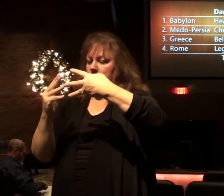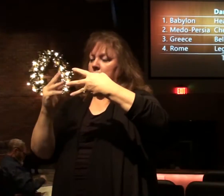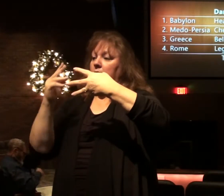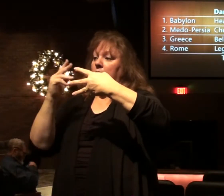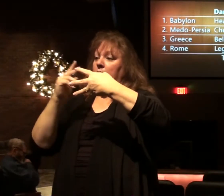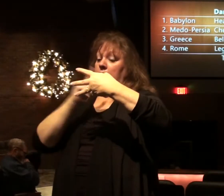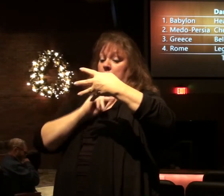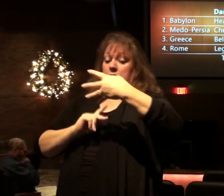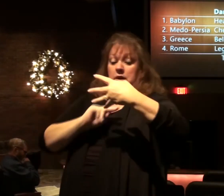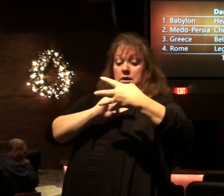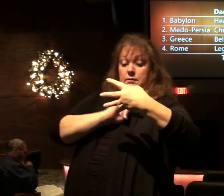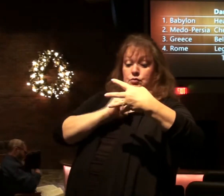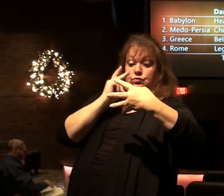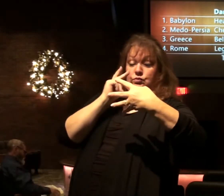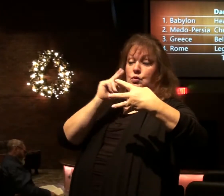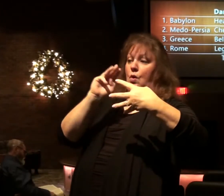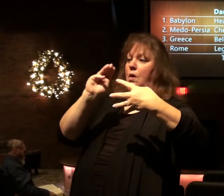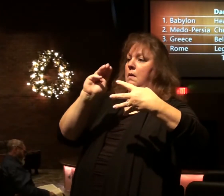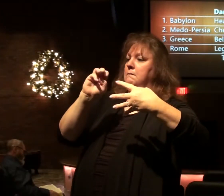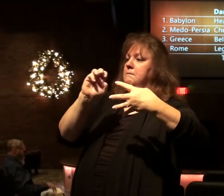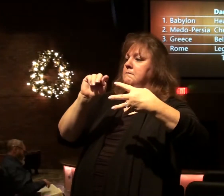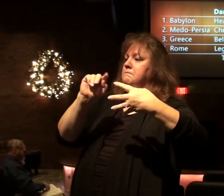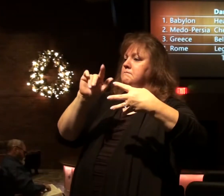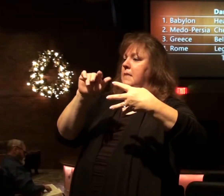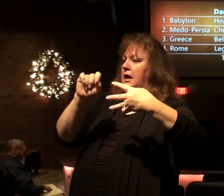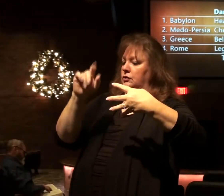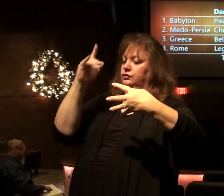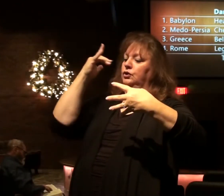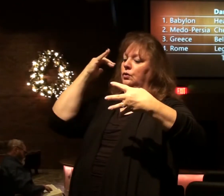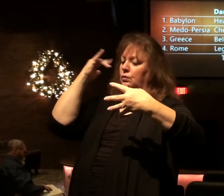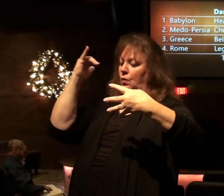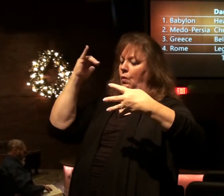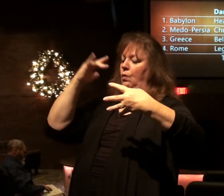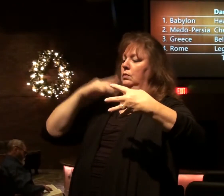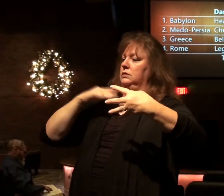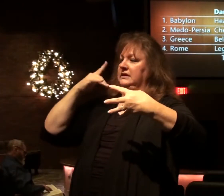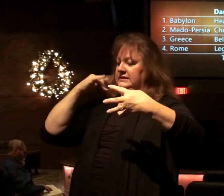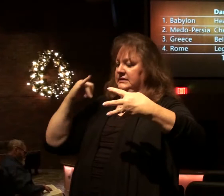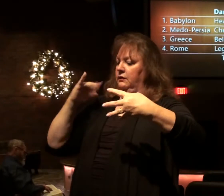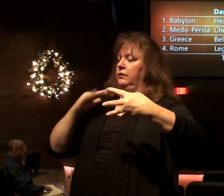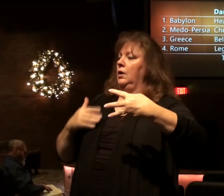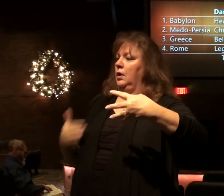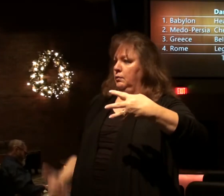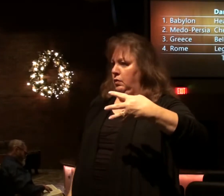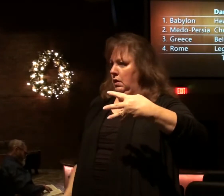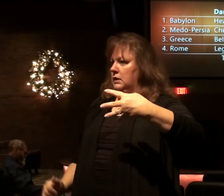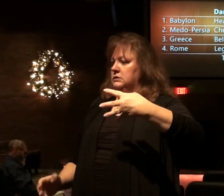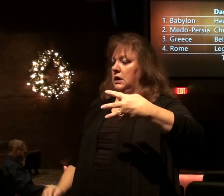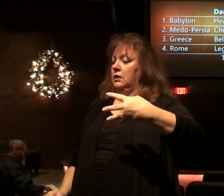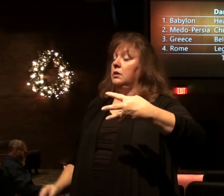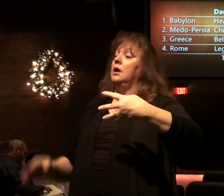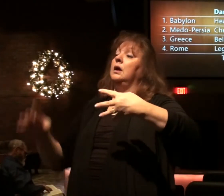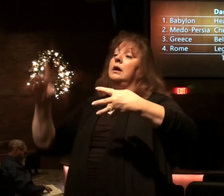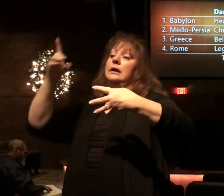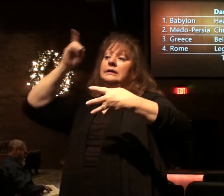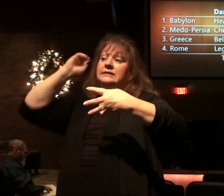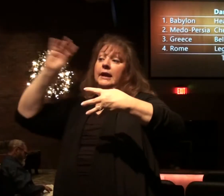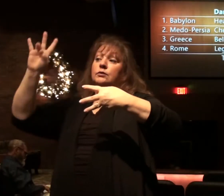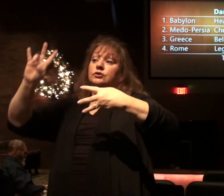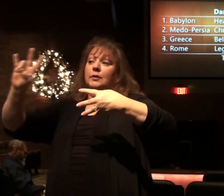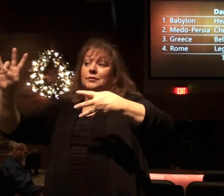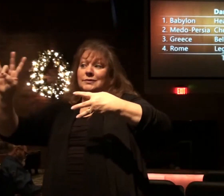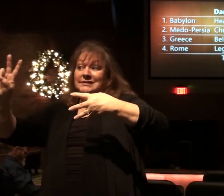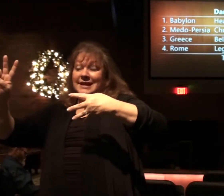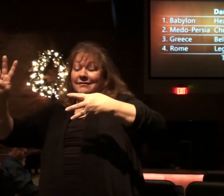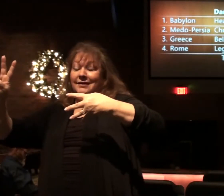So you just have that one. We didn't take time to get into the details. In Daniel chapter 7,